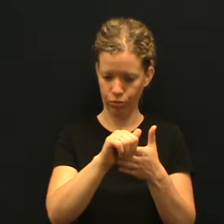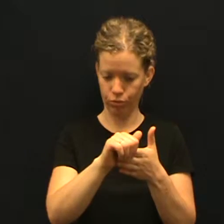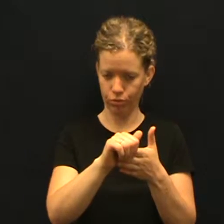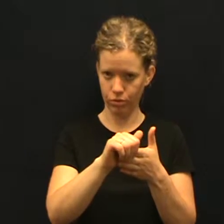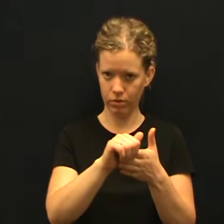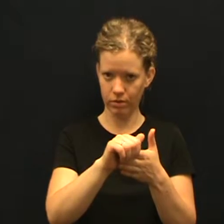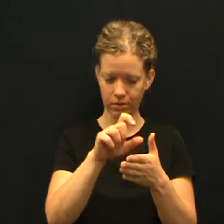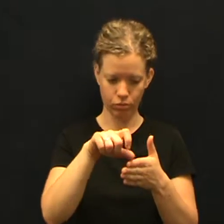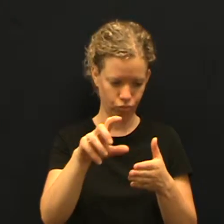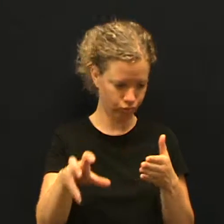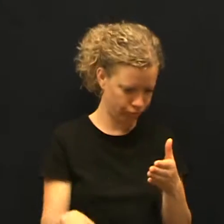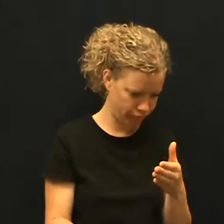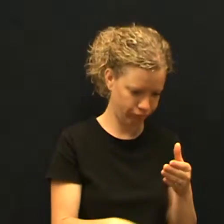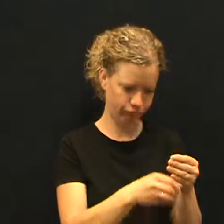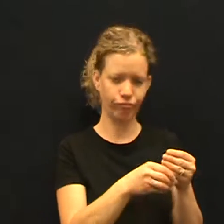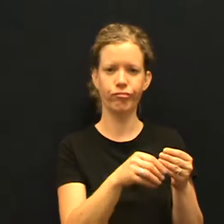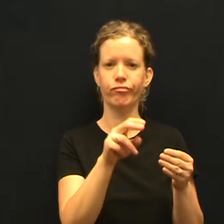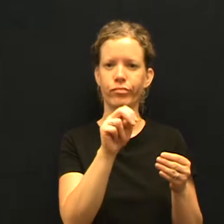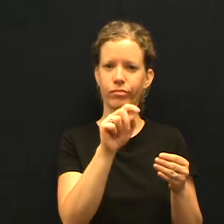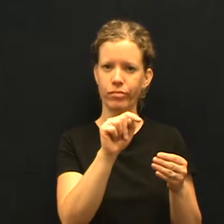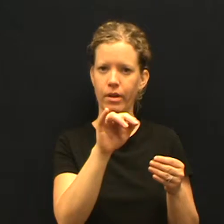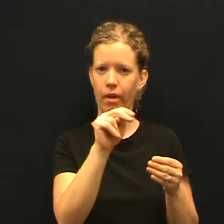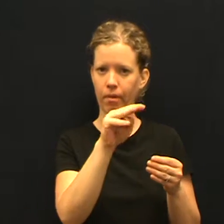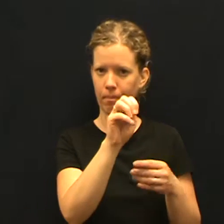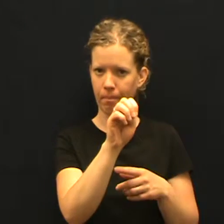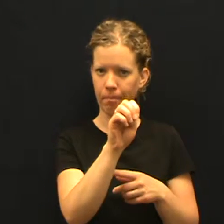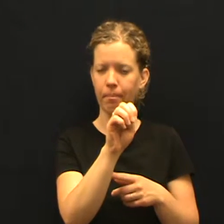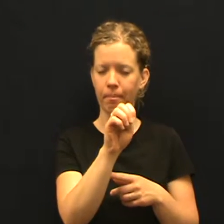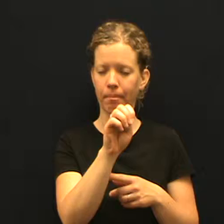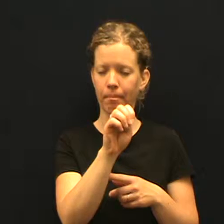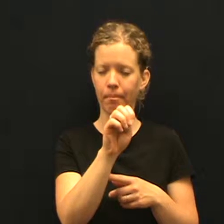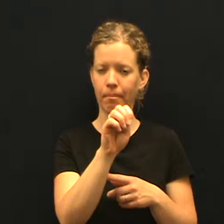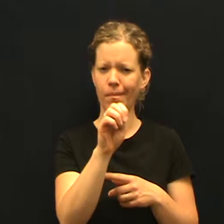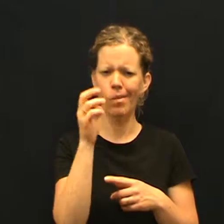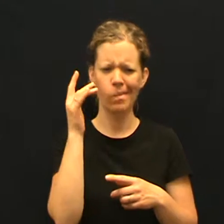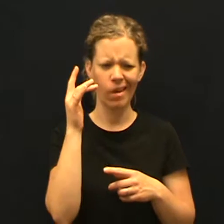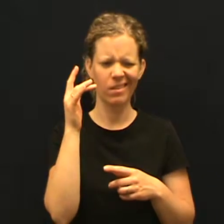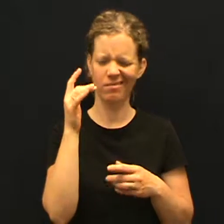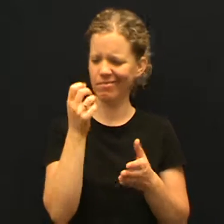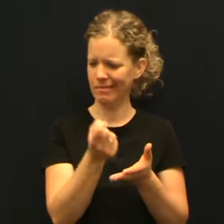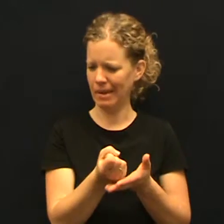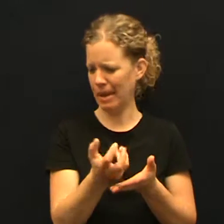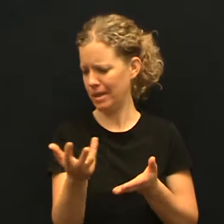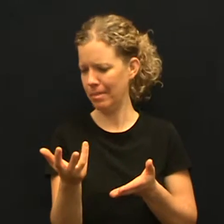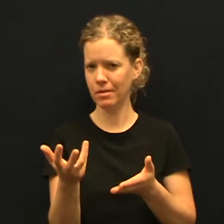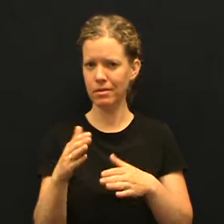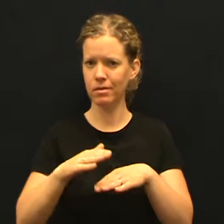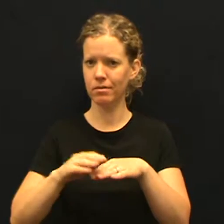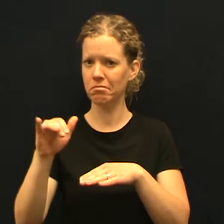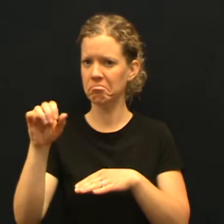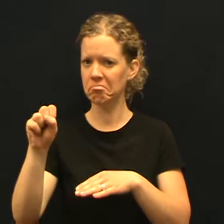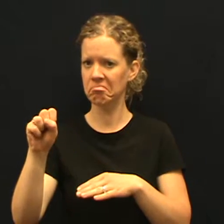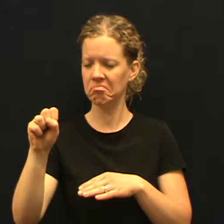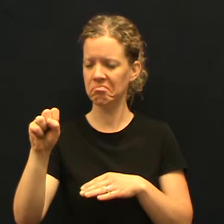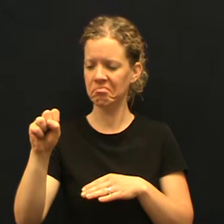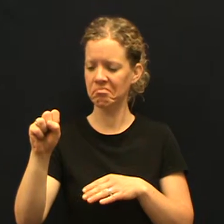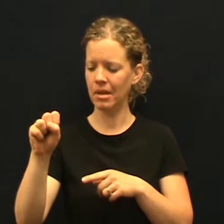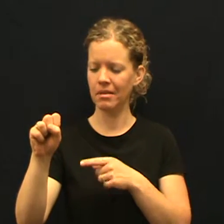back to our net income, because once again, those were expenses that showed up on the income statement that did not use